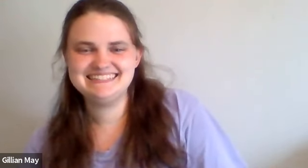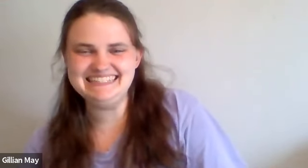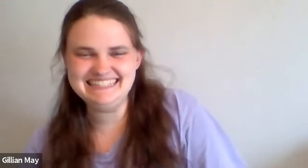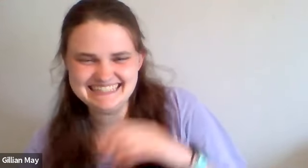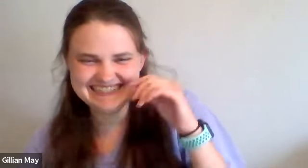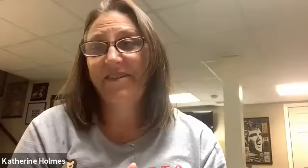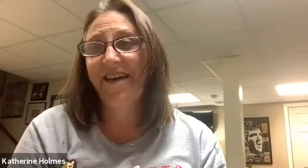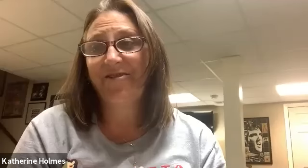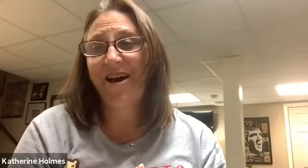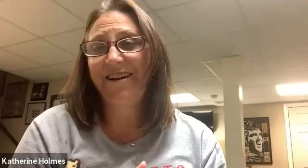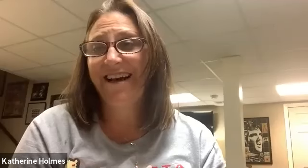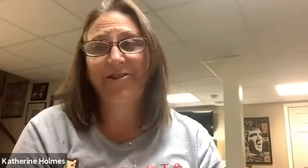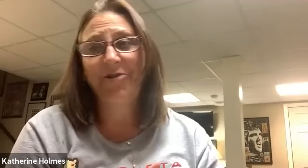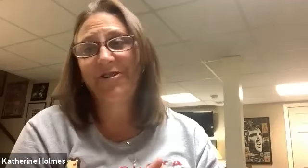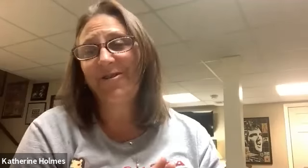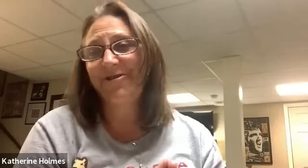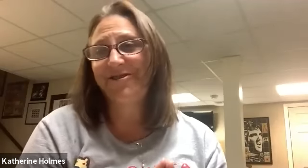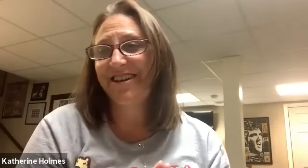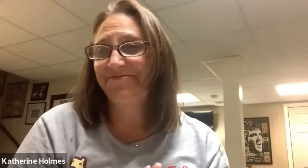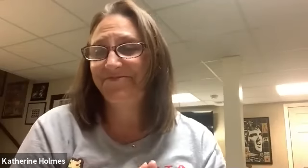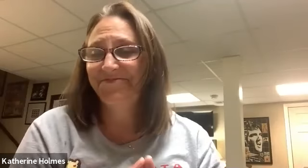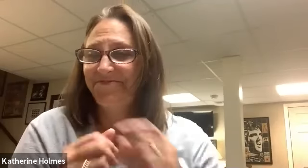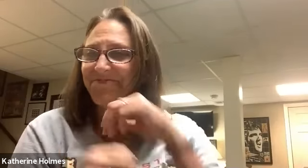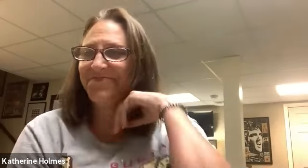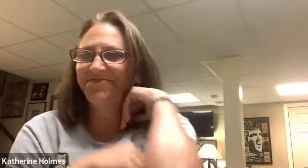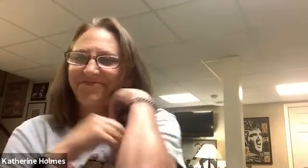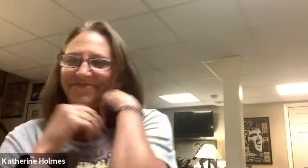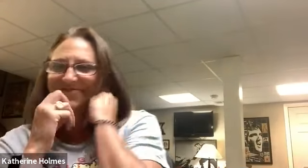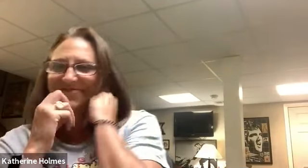I got part of it. I don't know. I don't know the color you said.